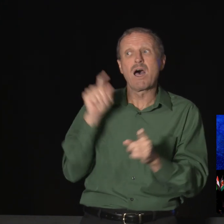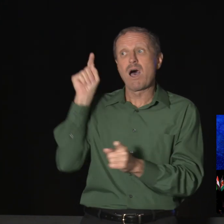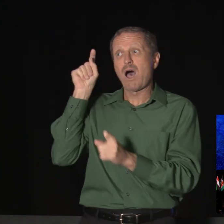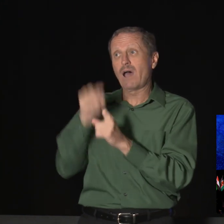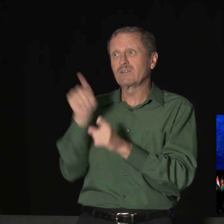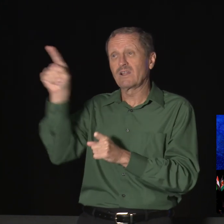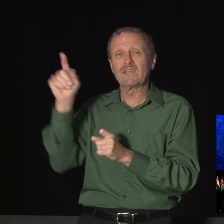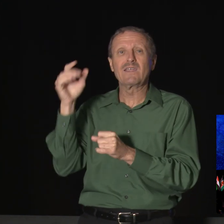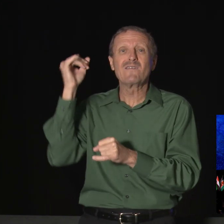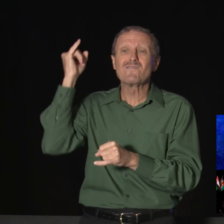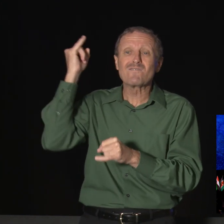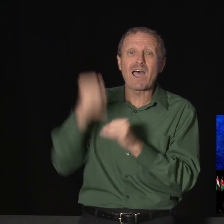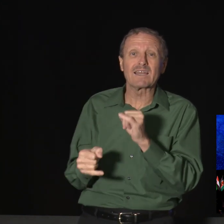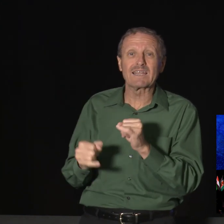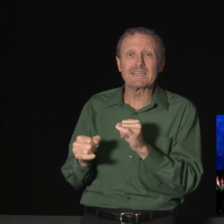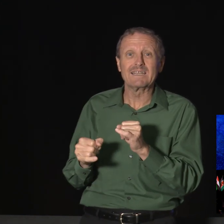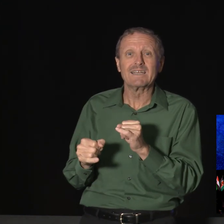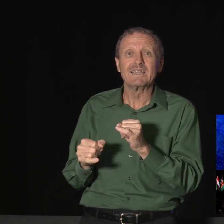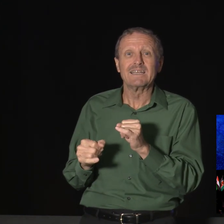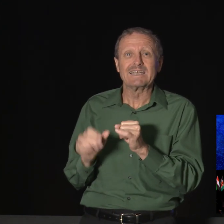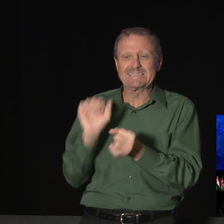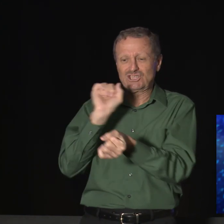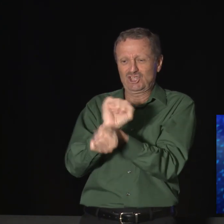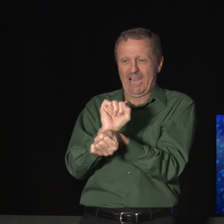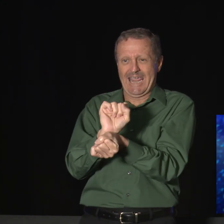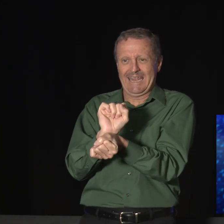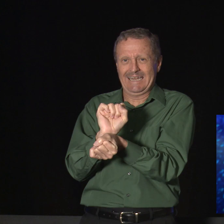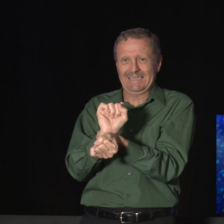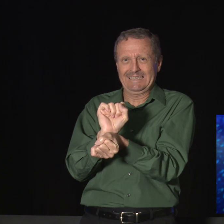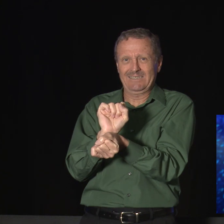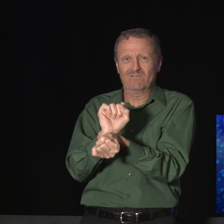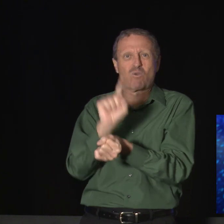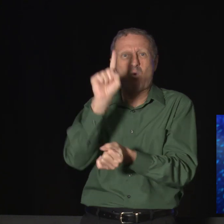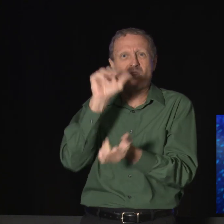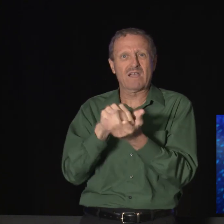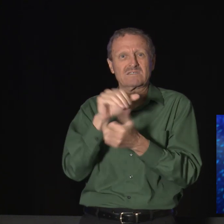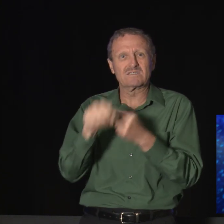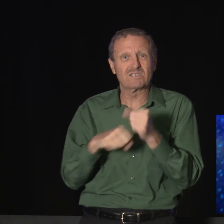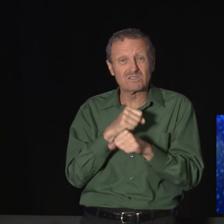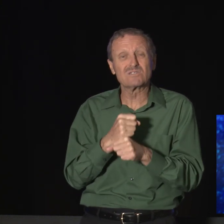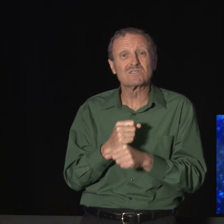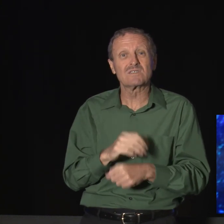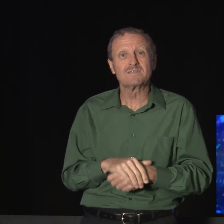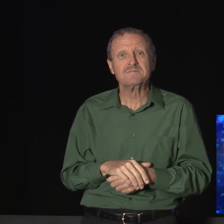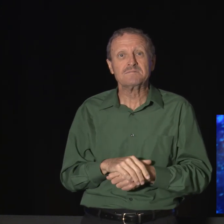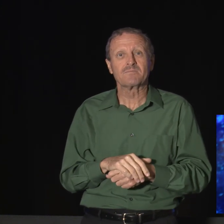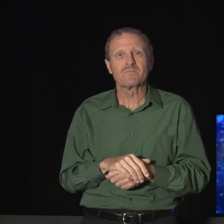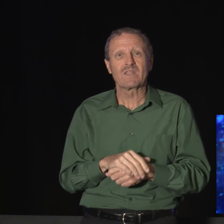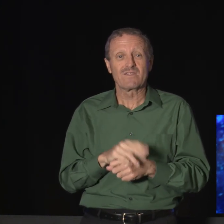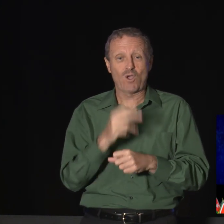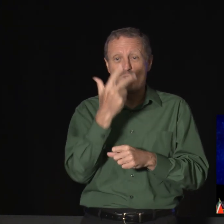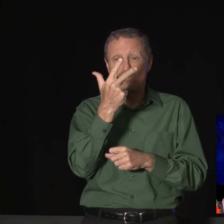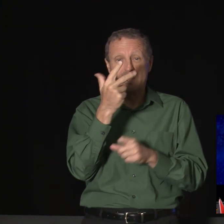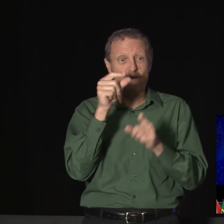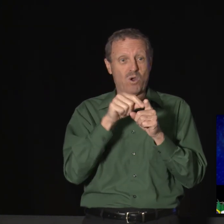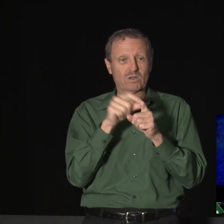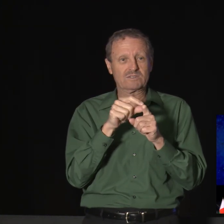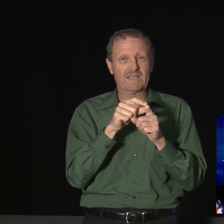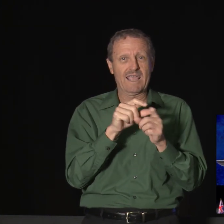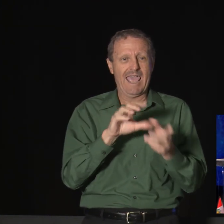finally chained into the millennium. He will wreak havoc. The three operative words, havoc,